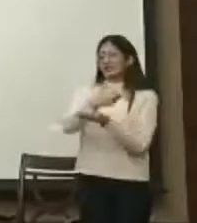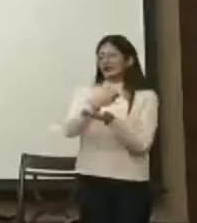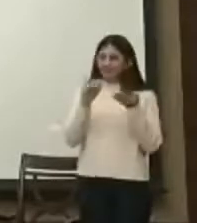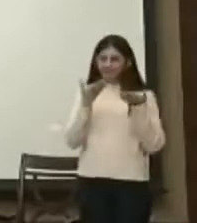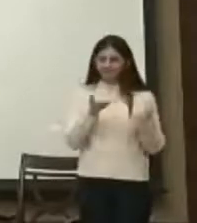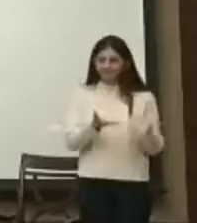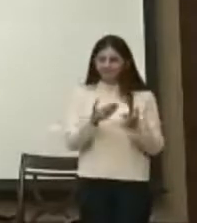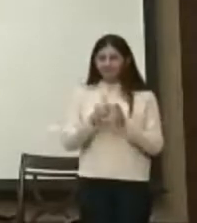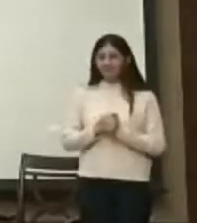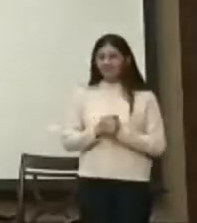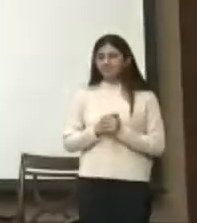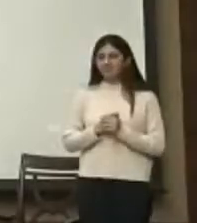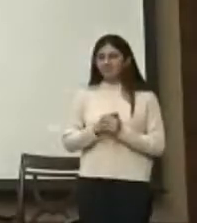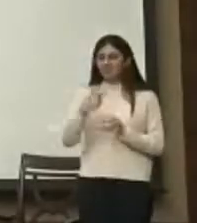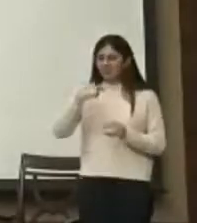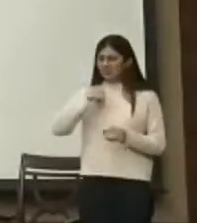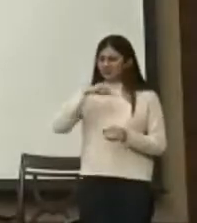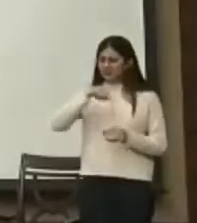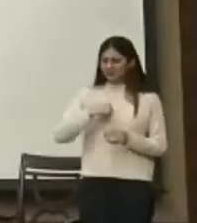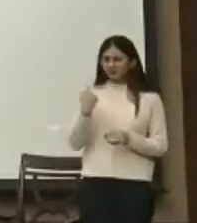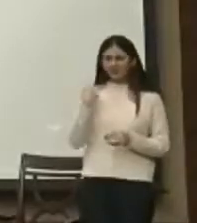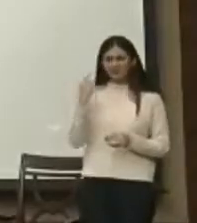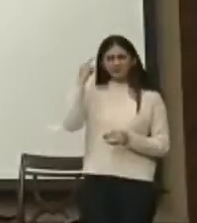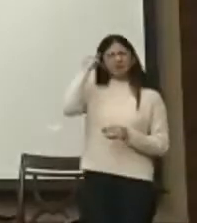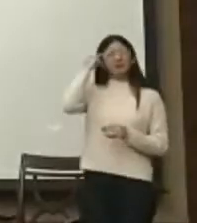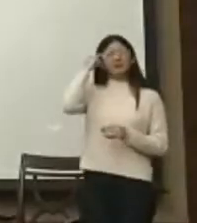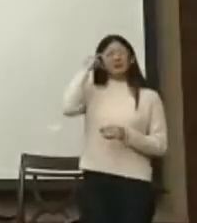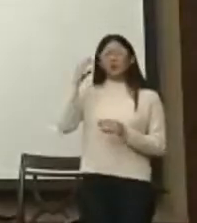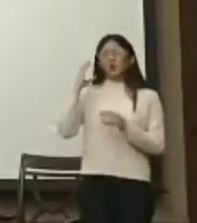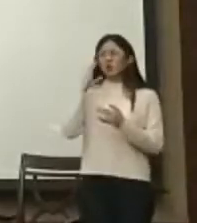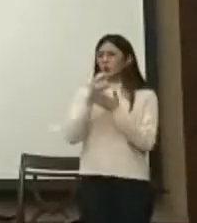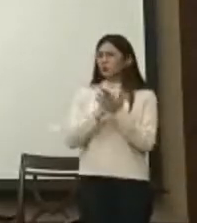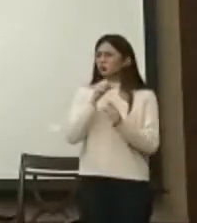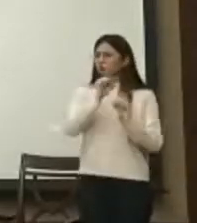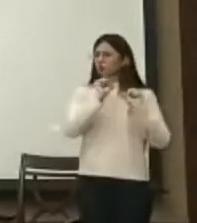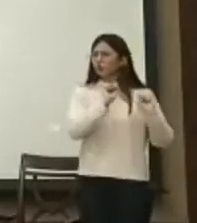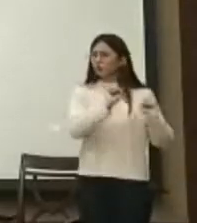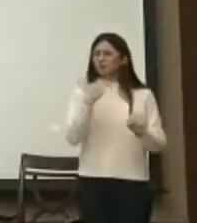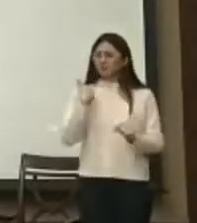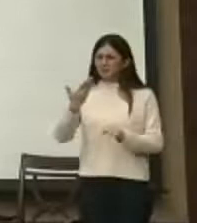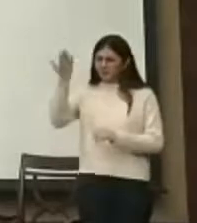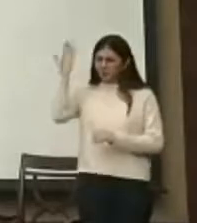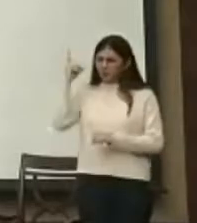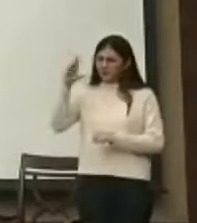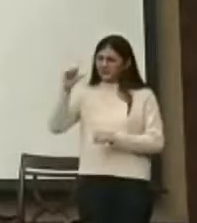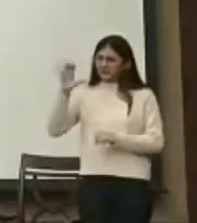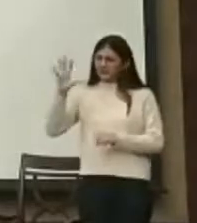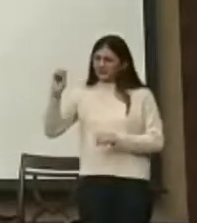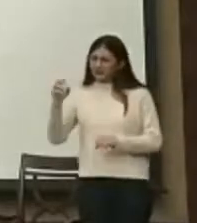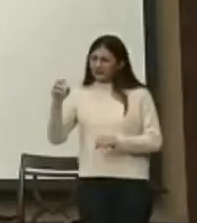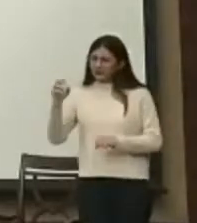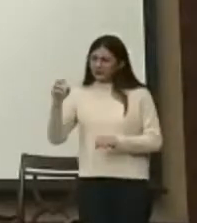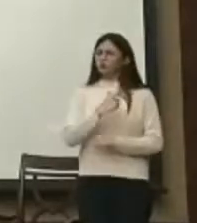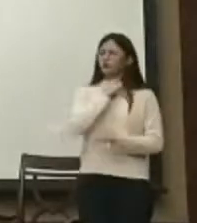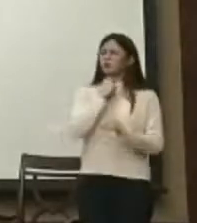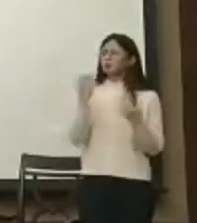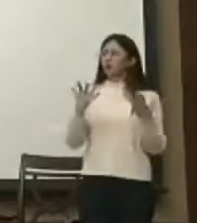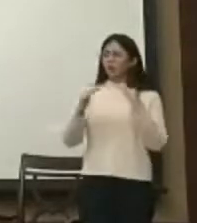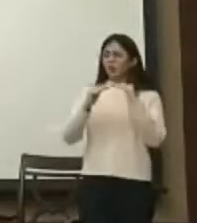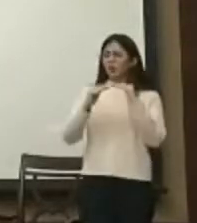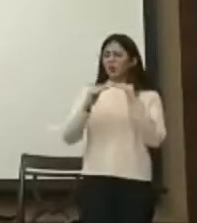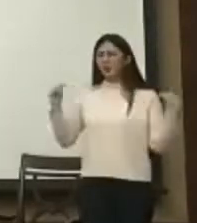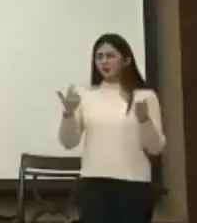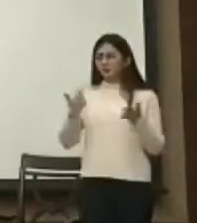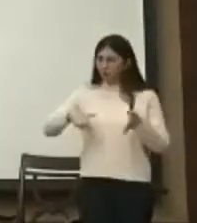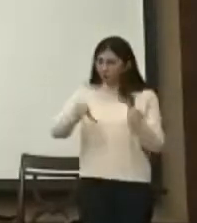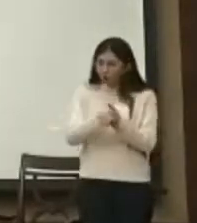When we gave ourselves the Constitution in 1950, we made a promise to strive for equality before the law and to